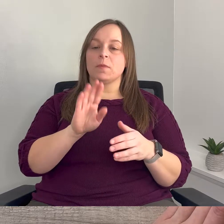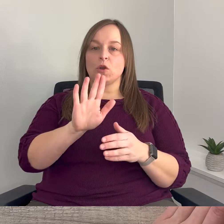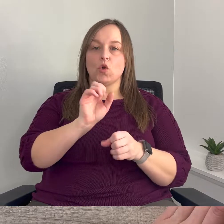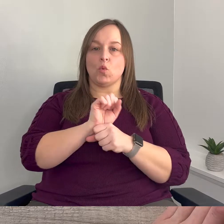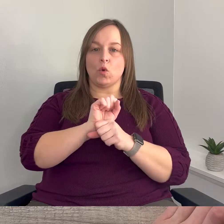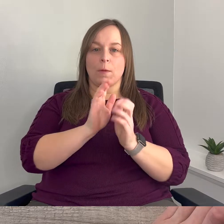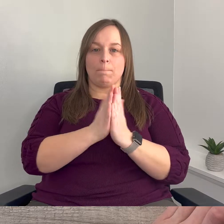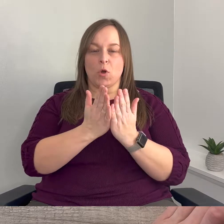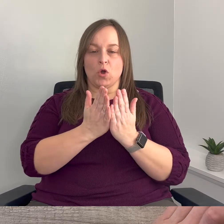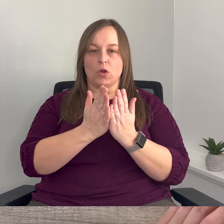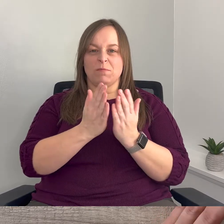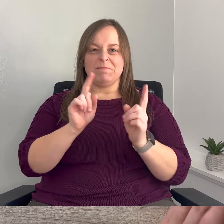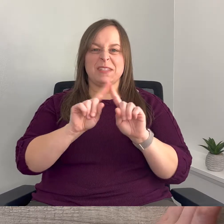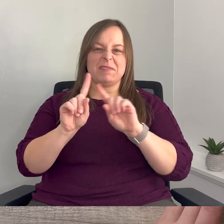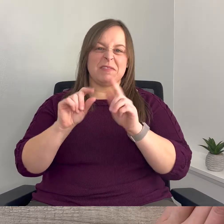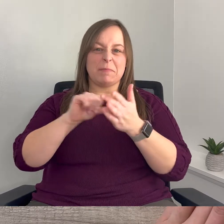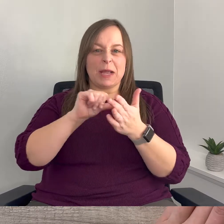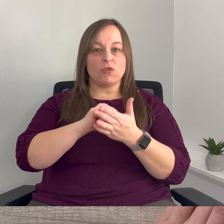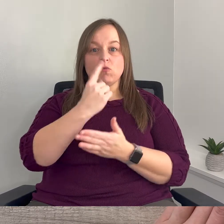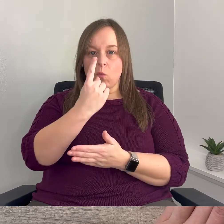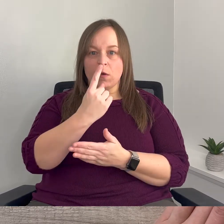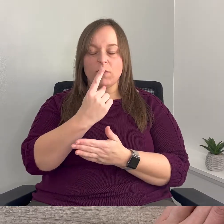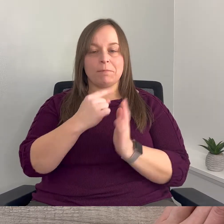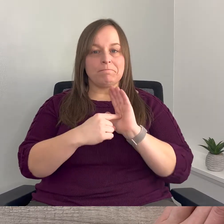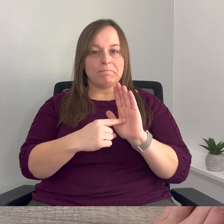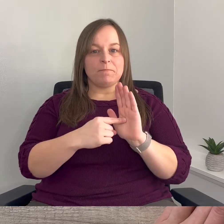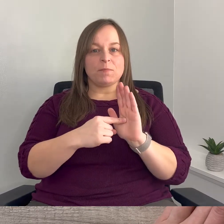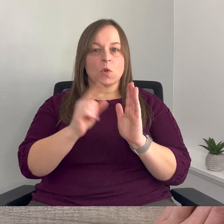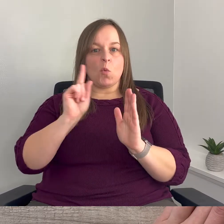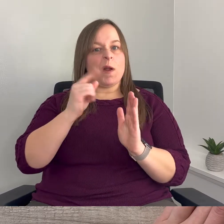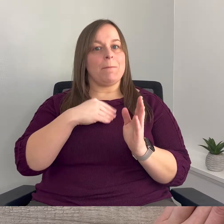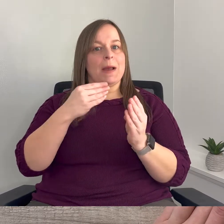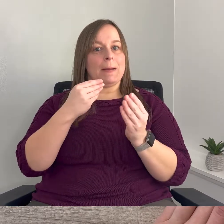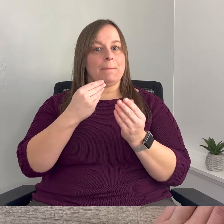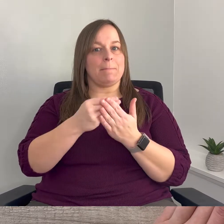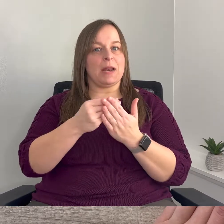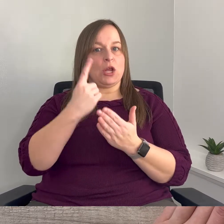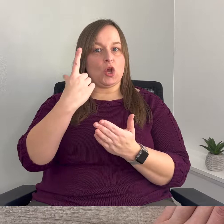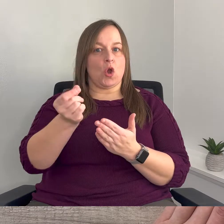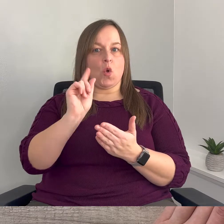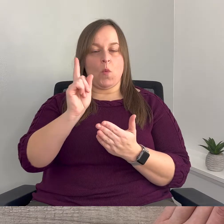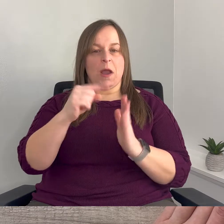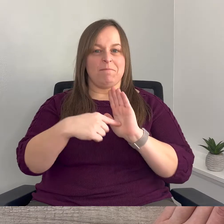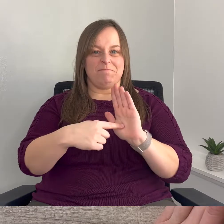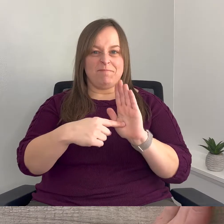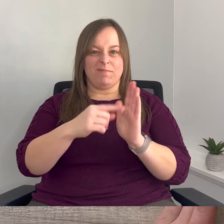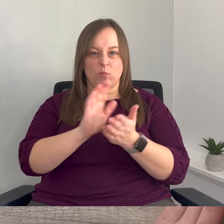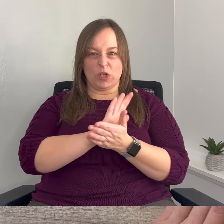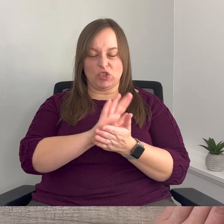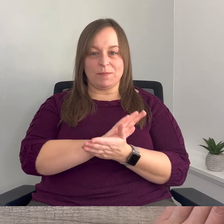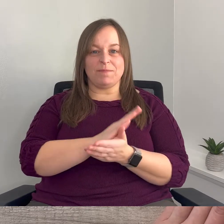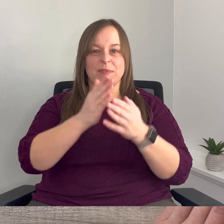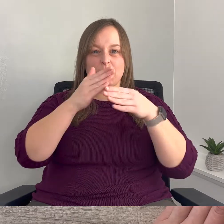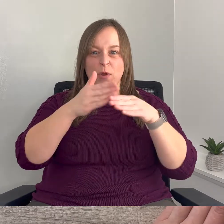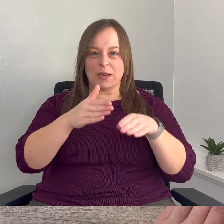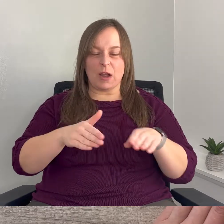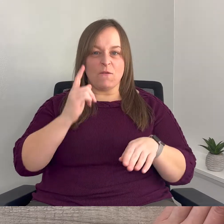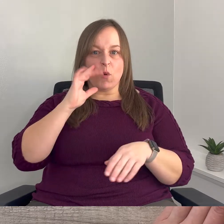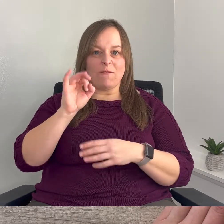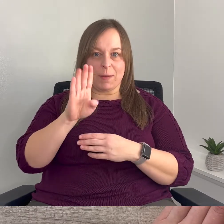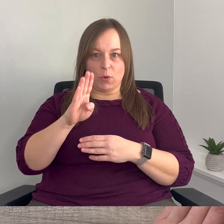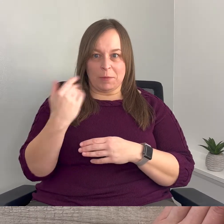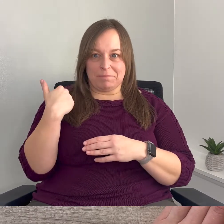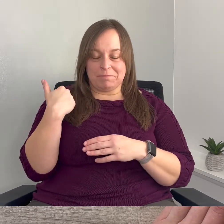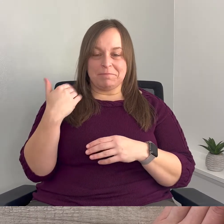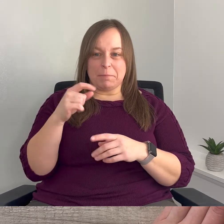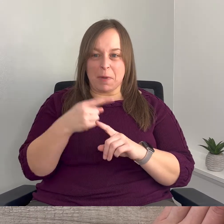method, and in her workbook that she has, one page of it is Where Did My Money Go worksheet. And this is